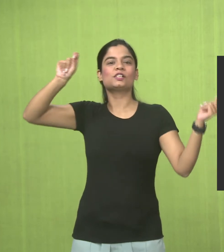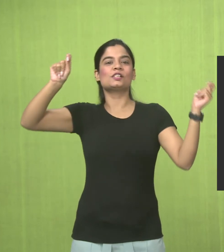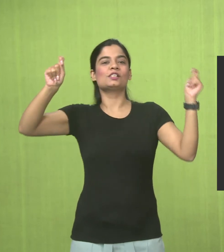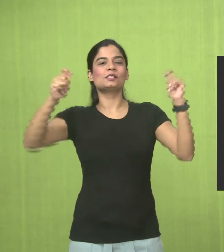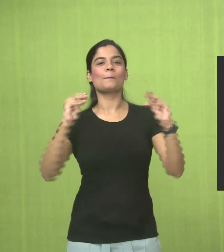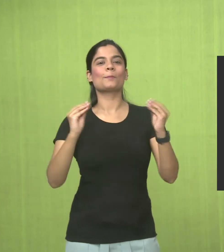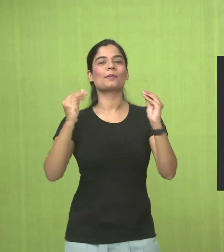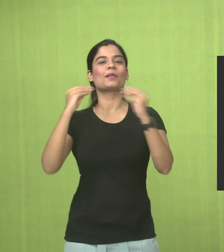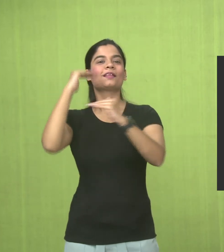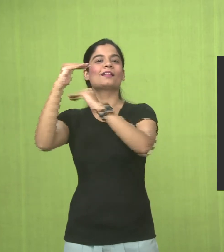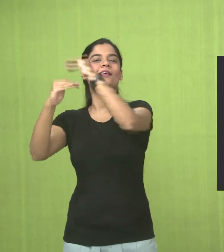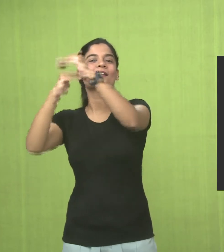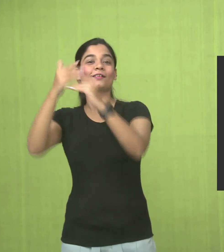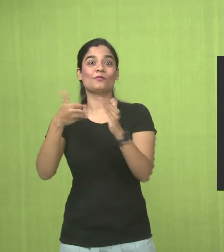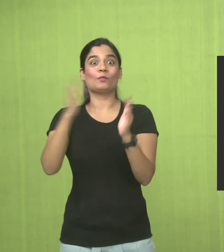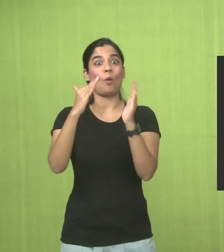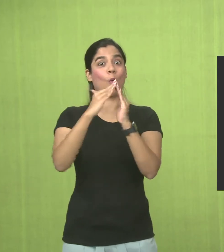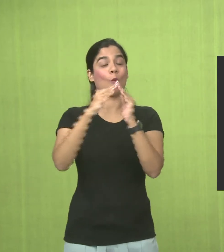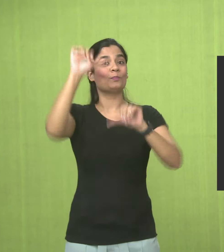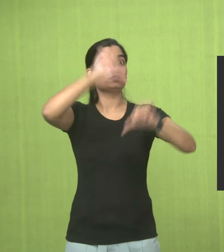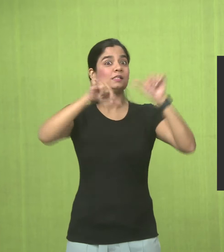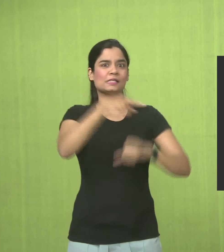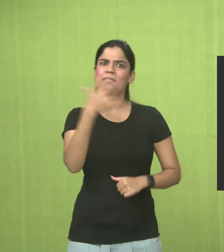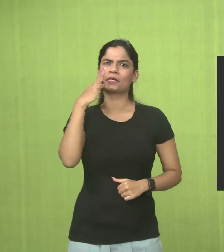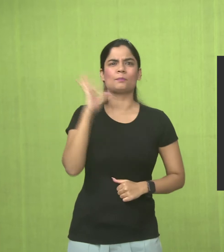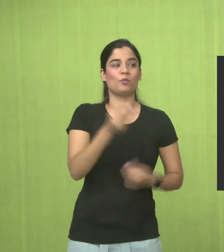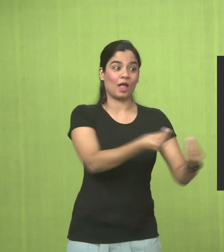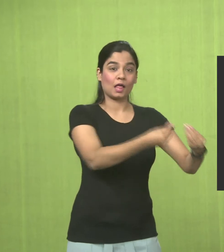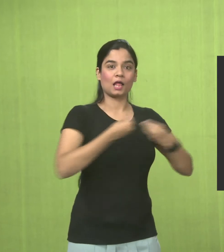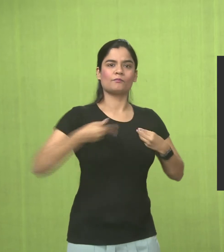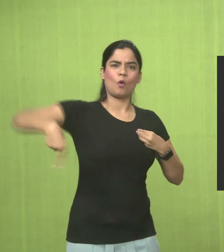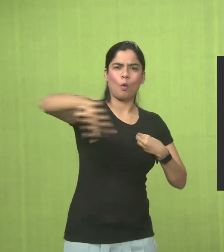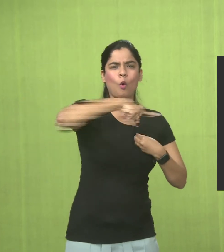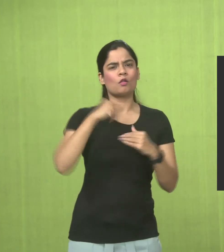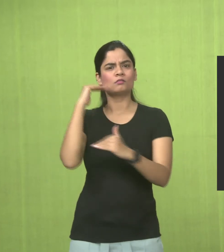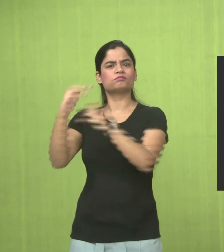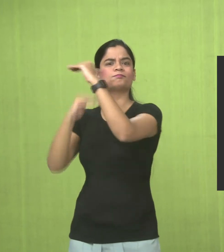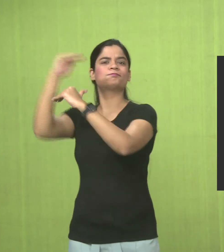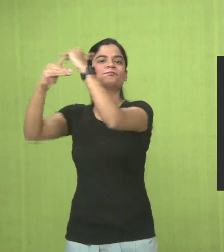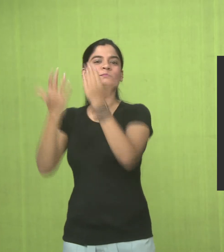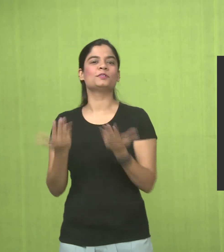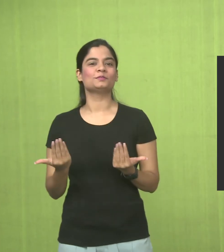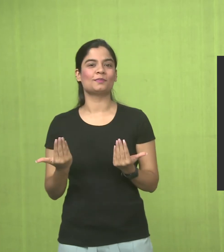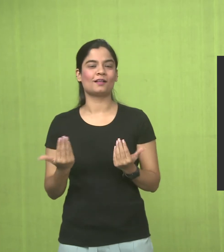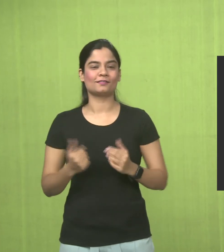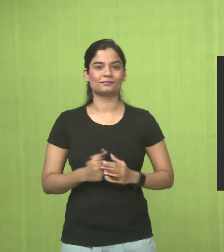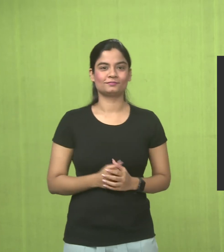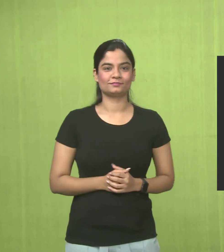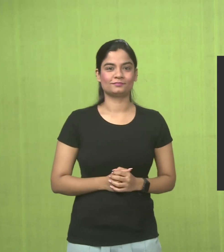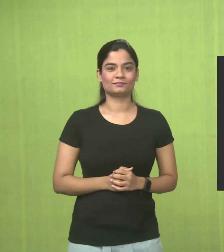can be seen, and in turn we can see the country growing. Home science is the upliftment of